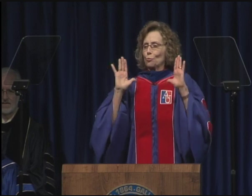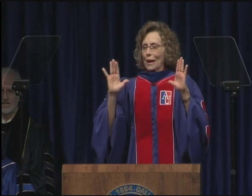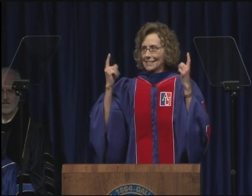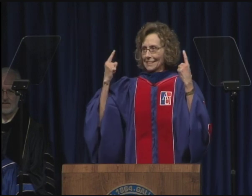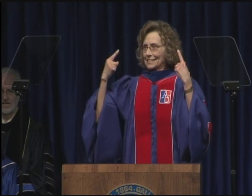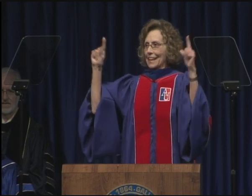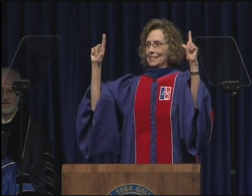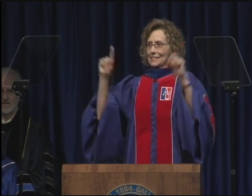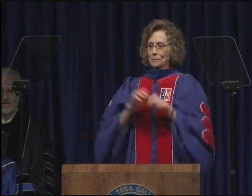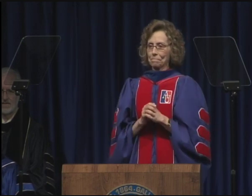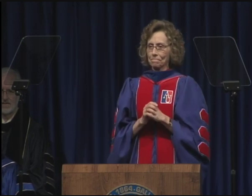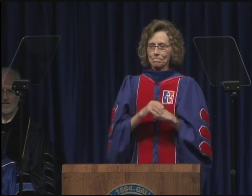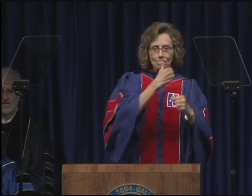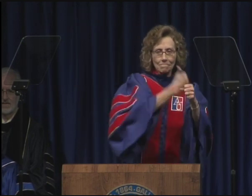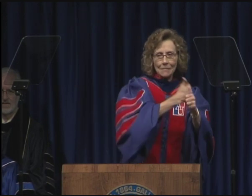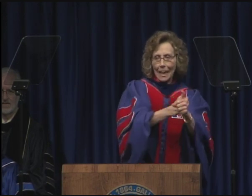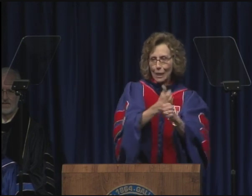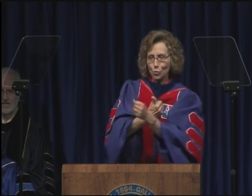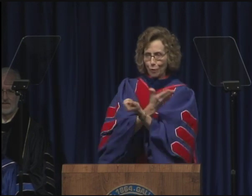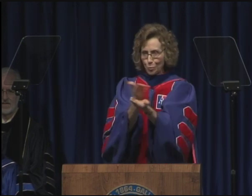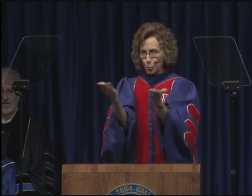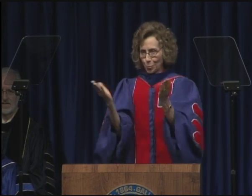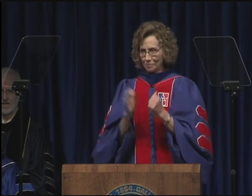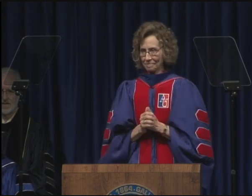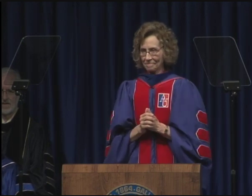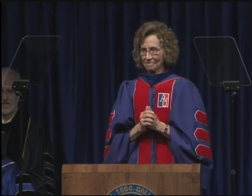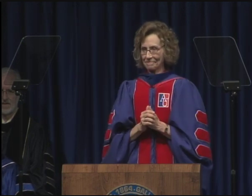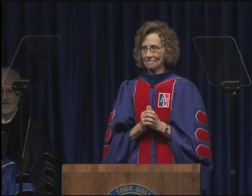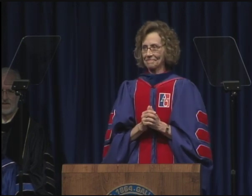I wish much success to each of you.